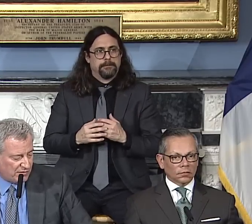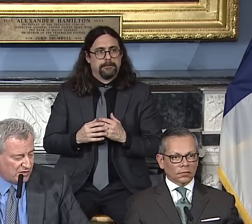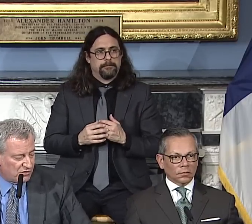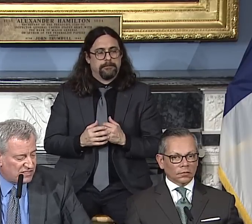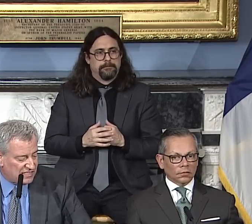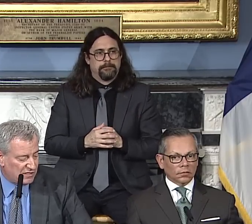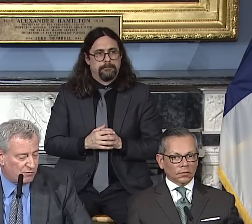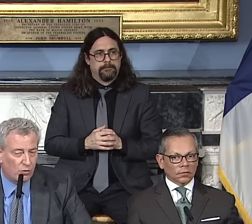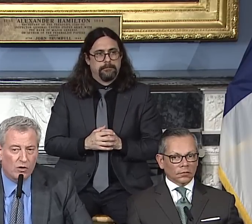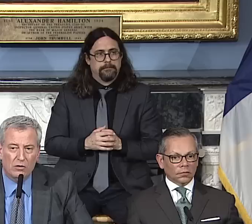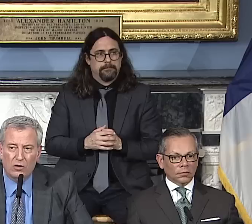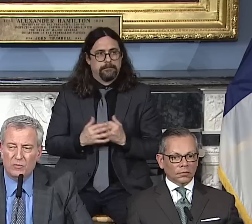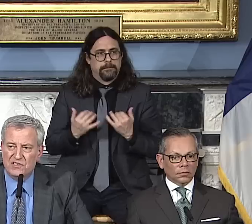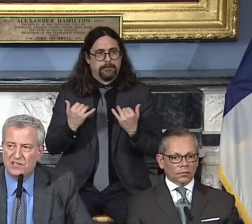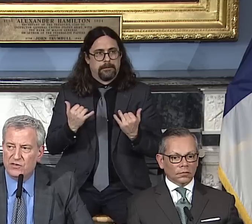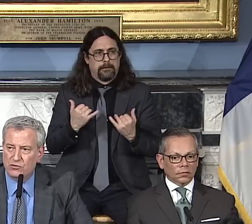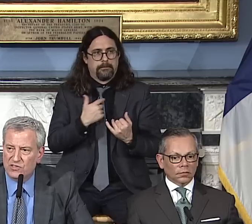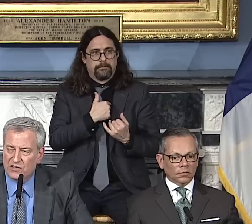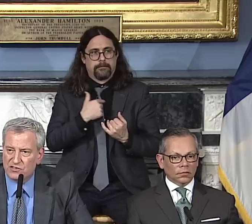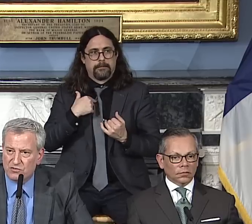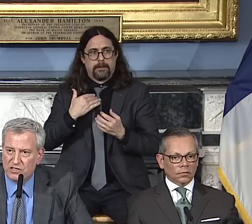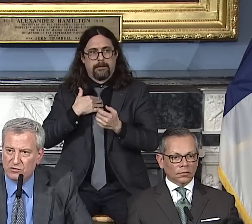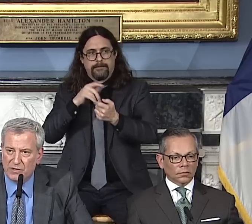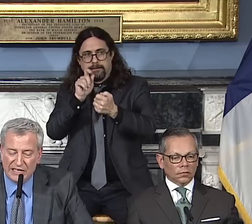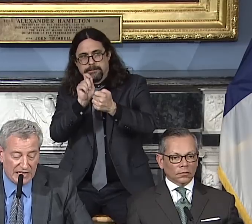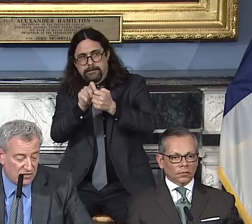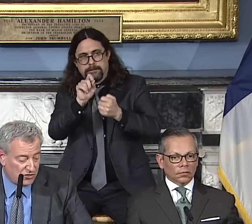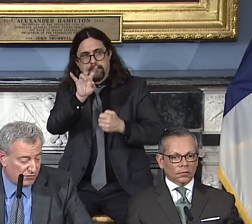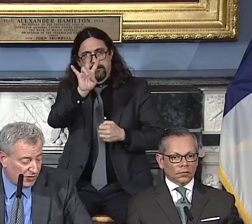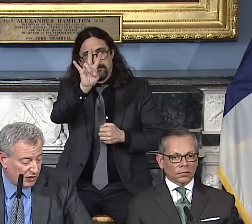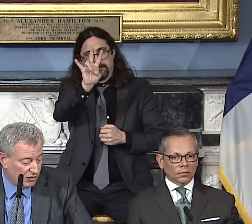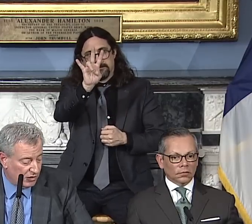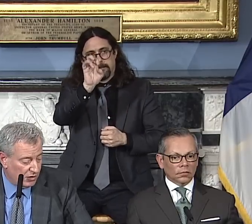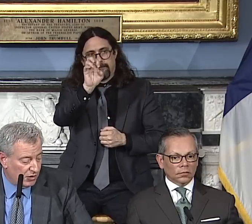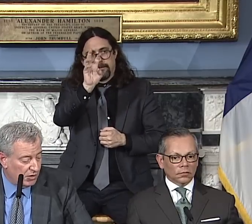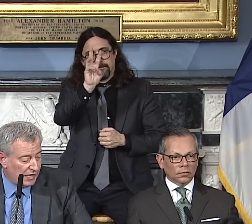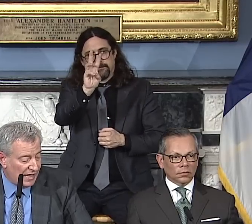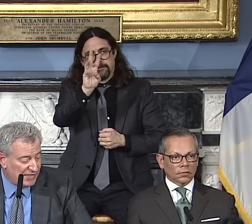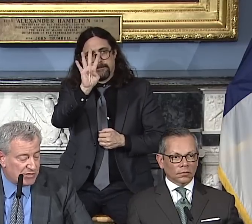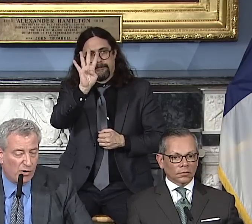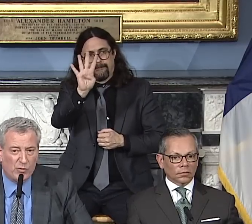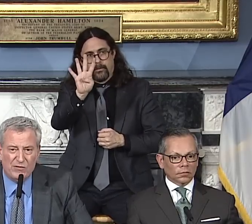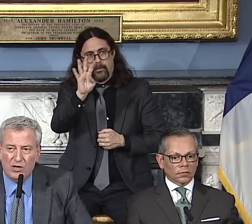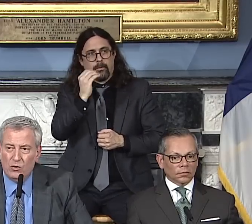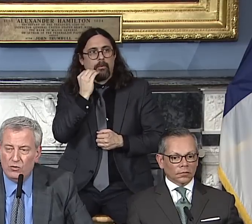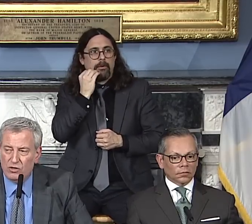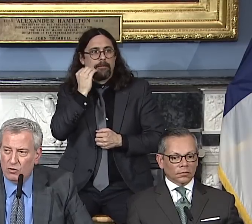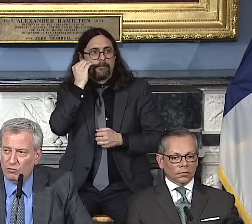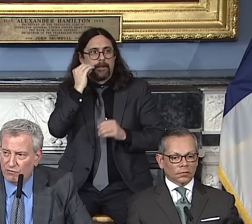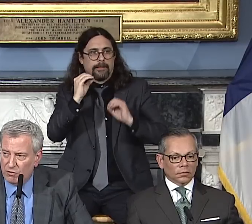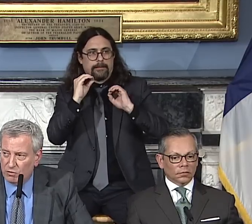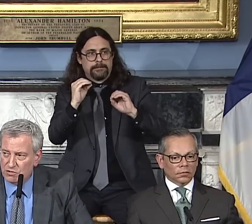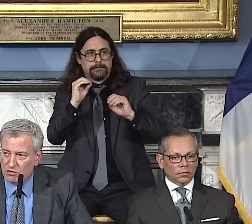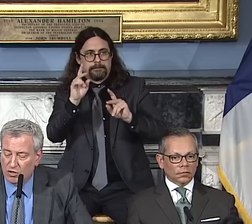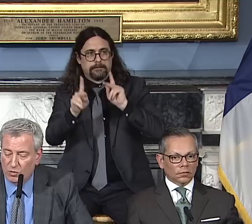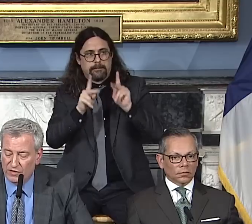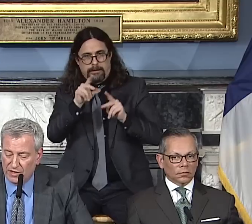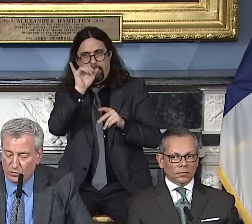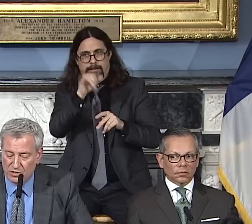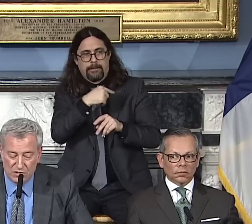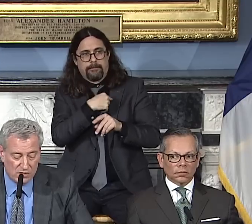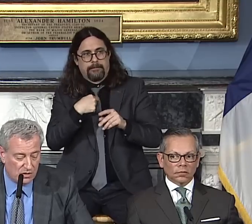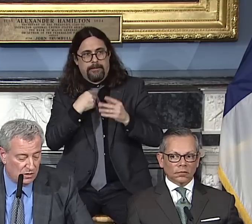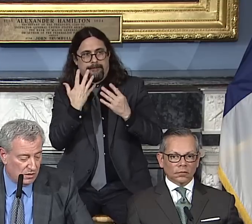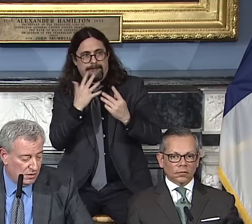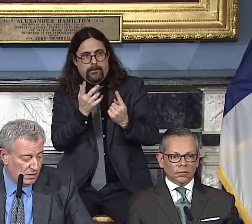we have 764 homeless individuals on the street who have been engaged so far. At this moment, we have no known referrals, so no one